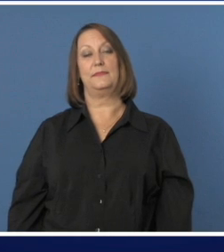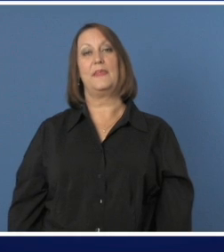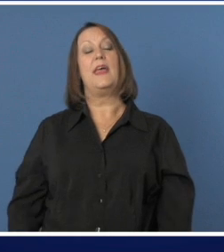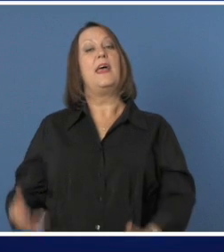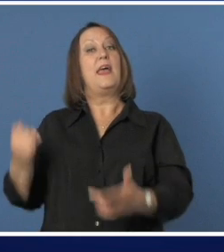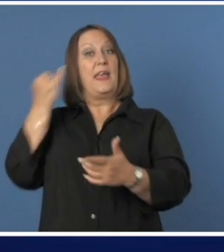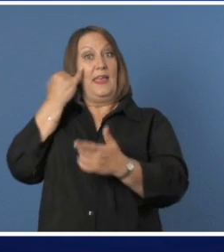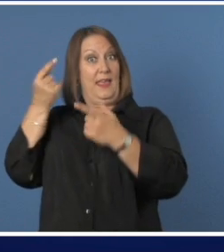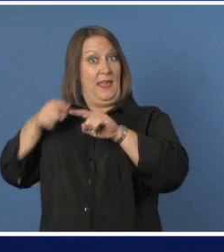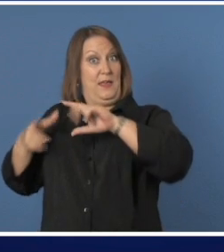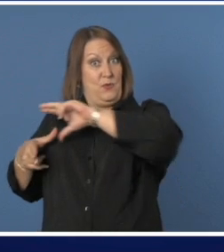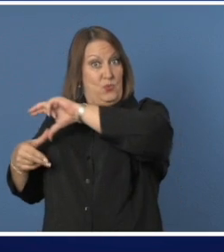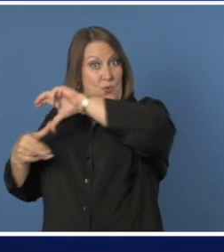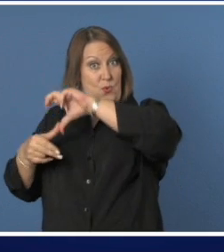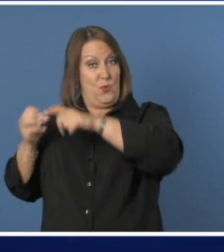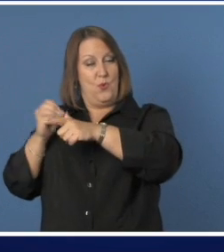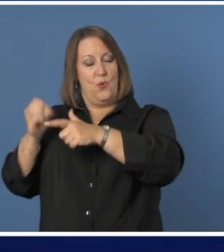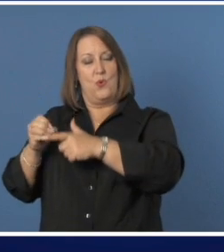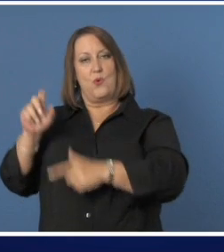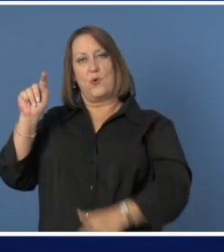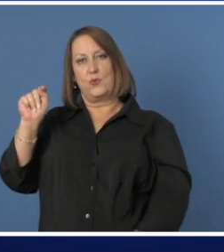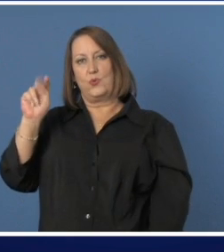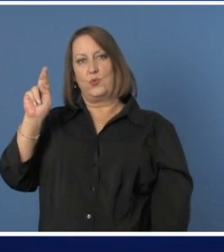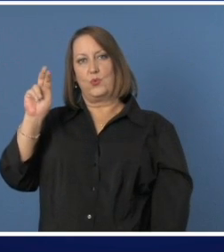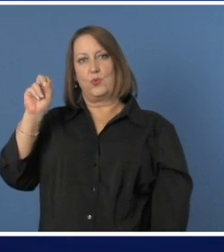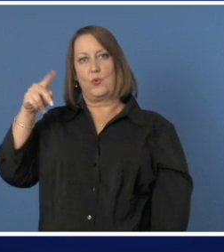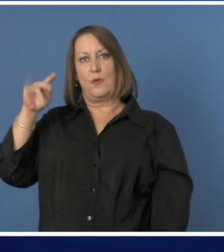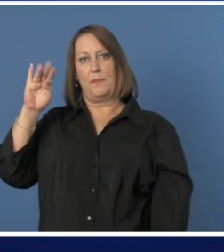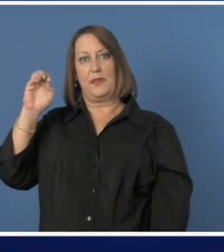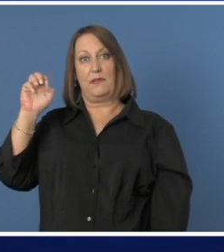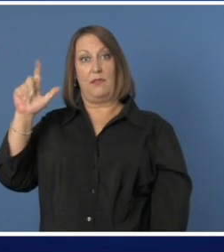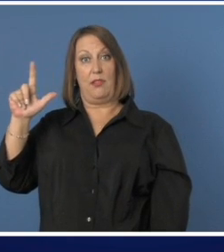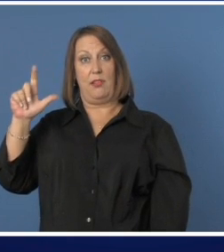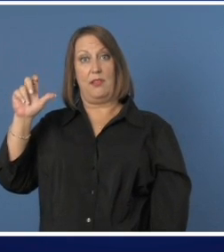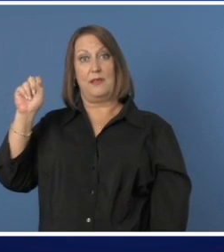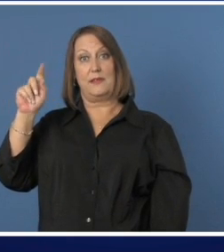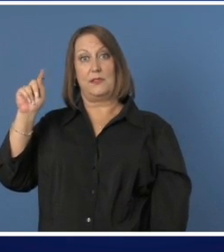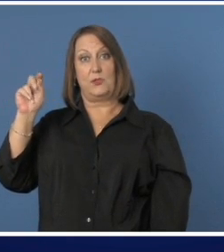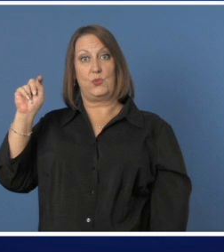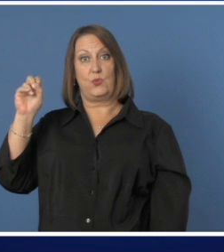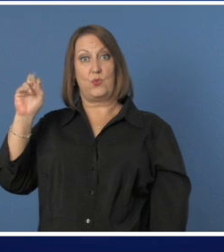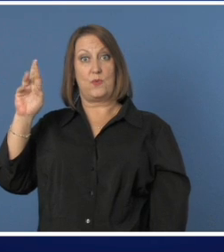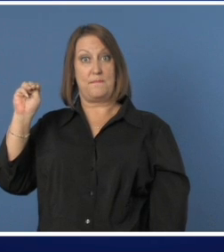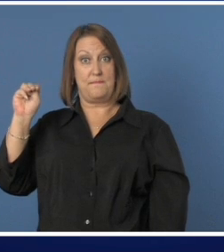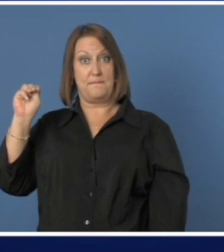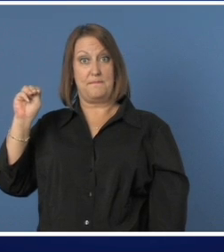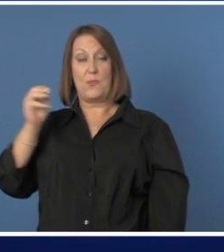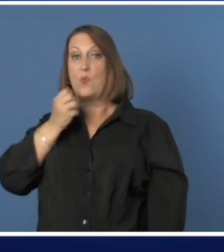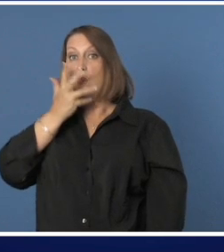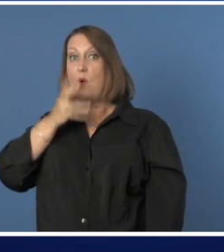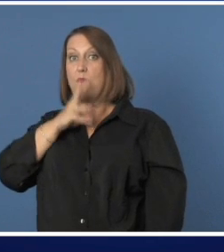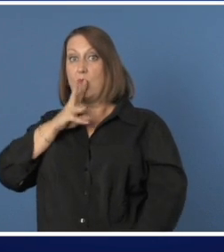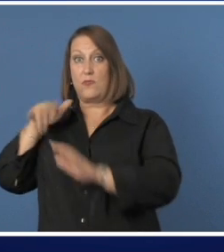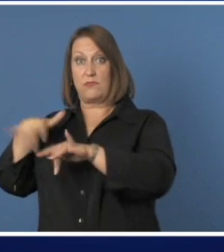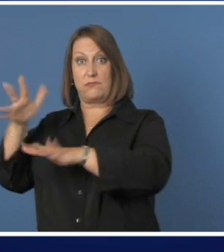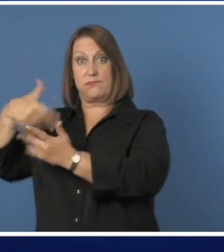tornadoes can accompany tropical storms and hurricanes as they move onto land